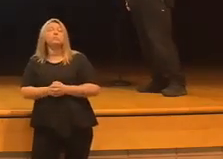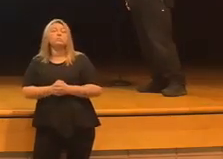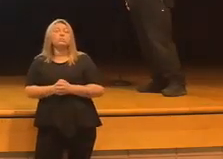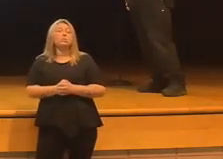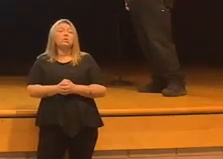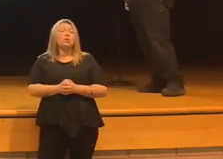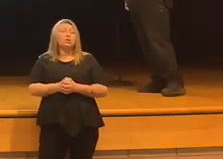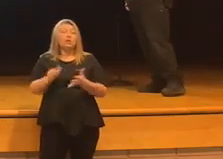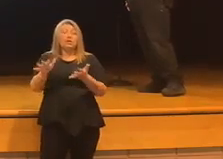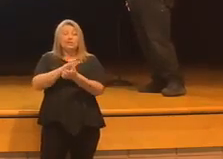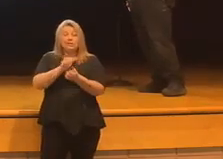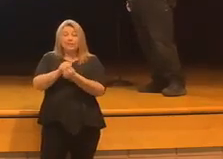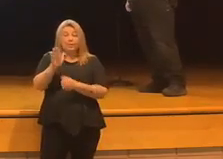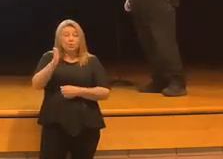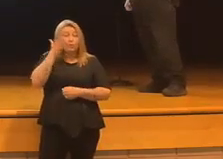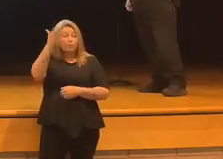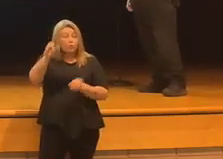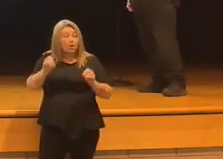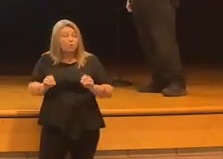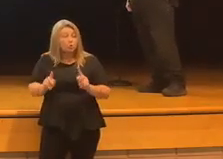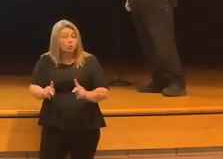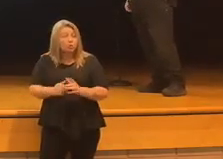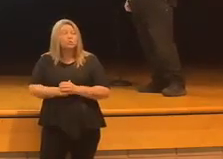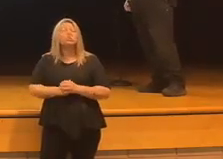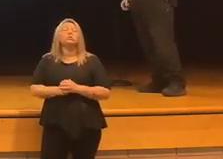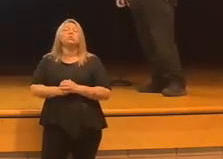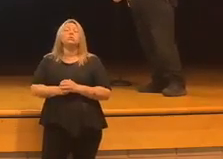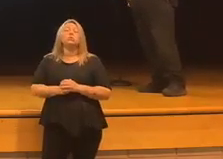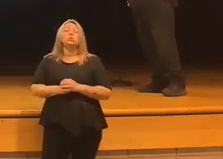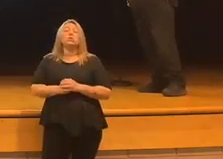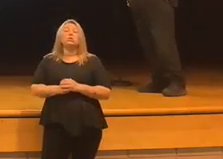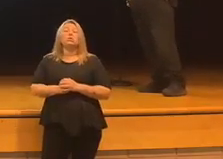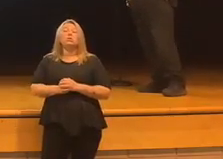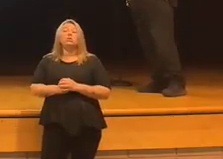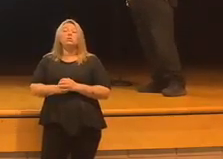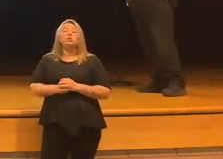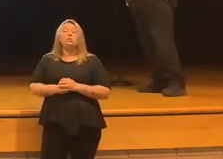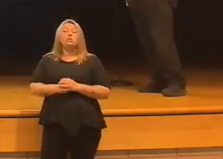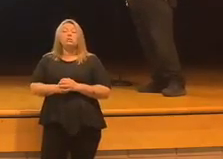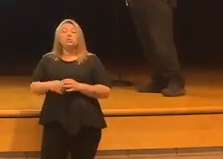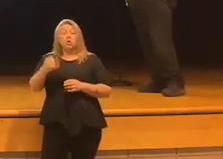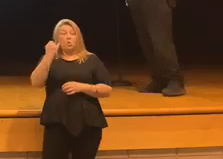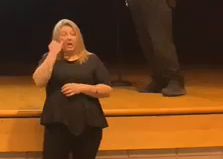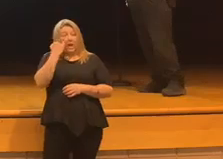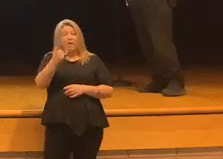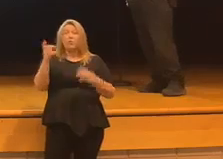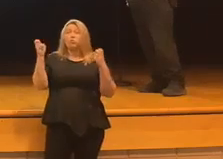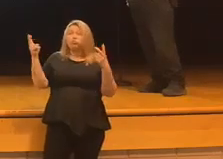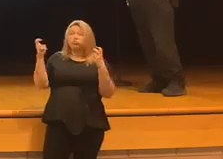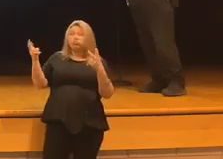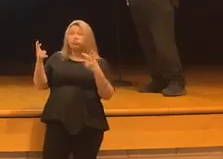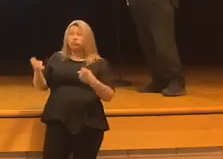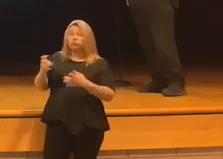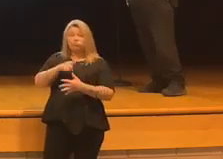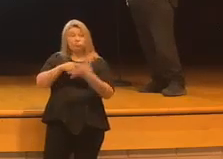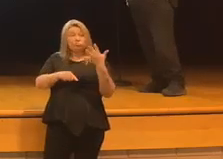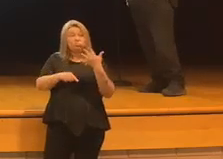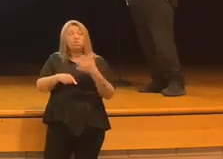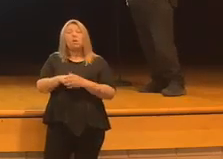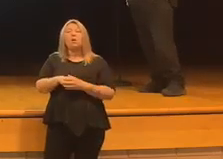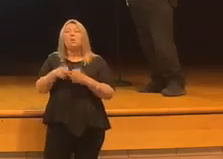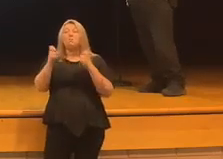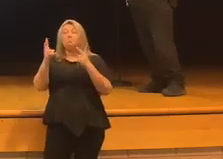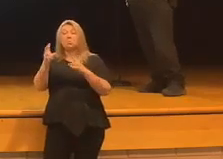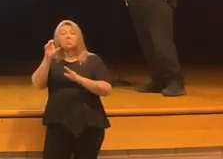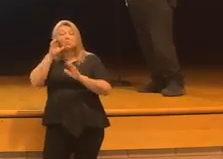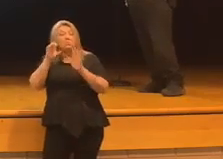damage future opportunities. So when you're posting things like this, pictures,